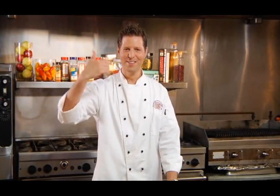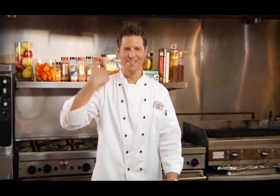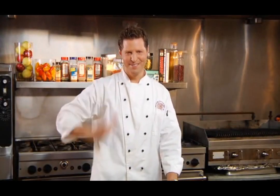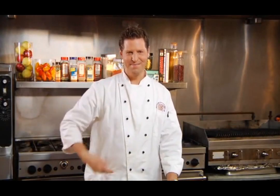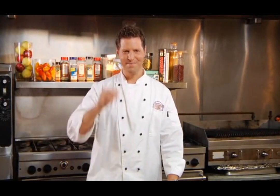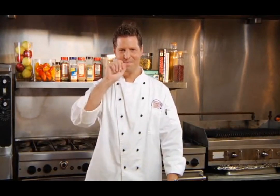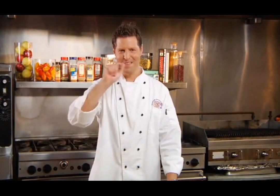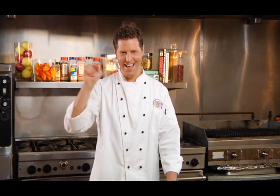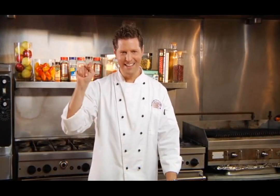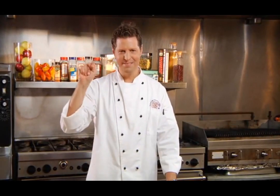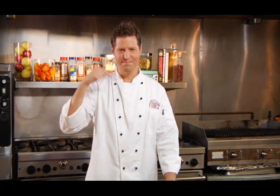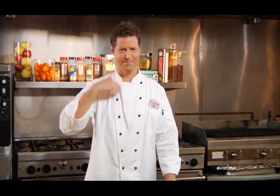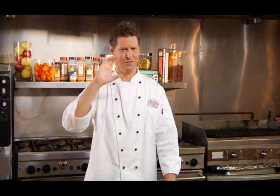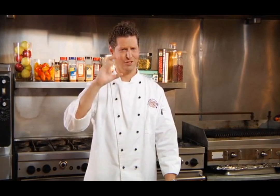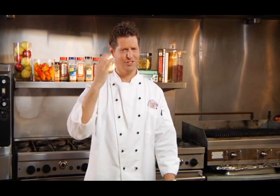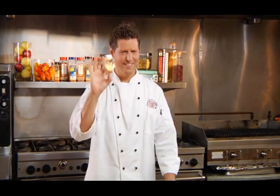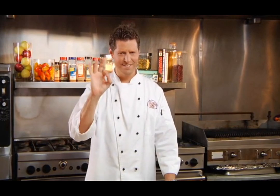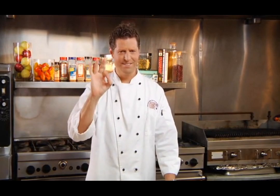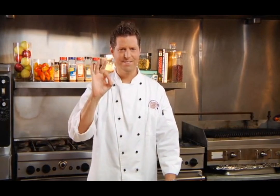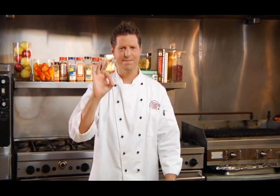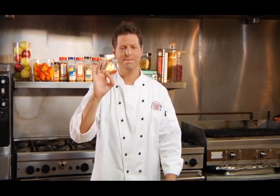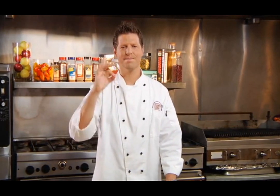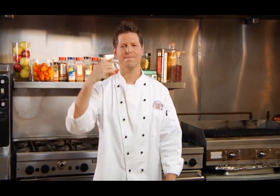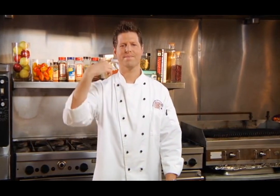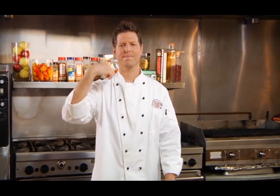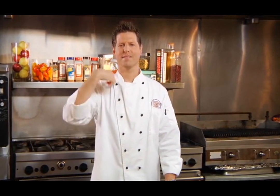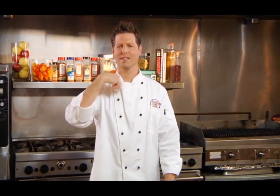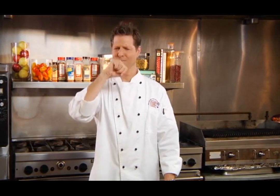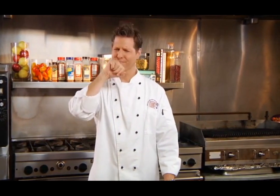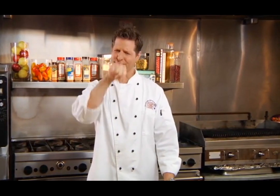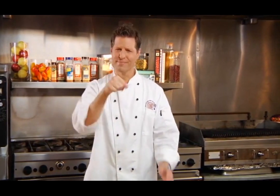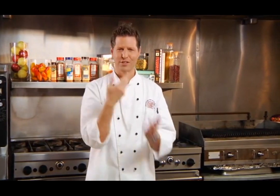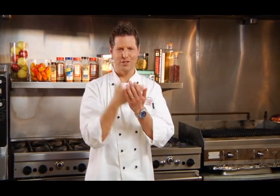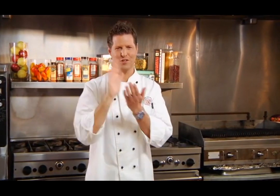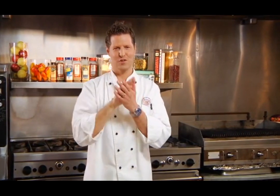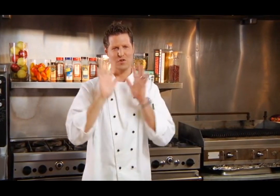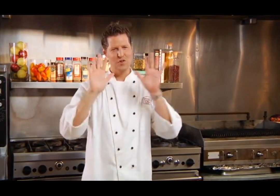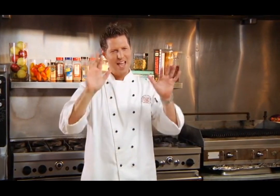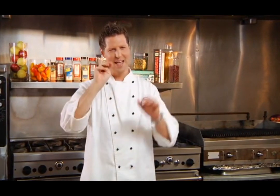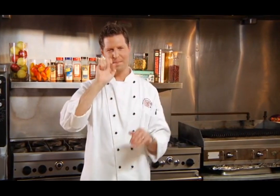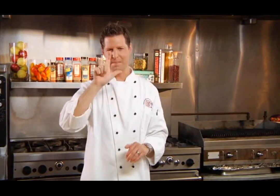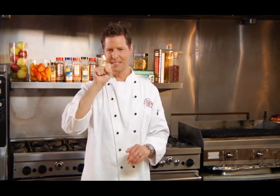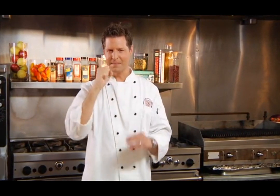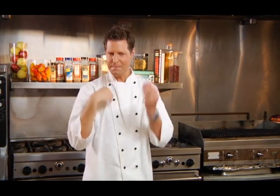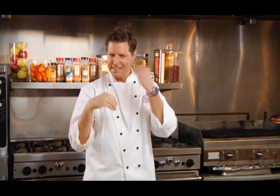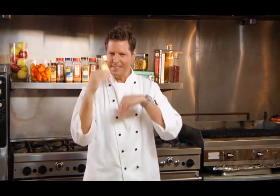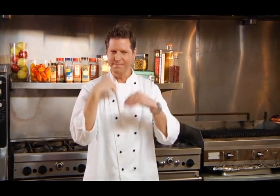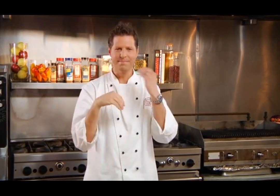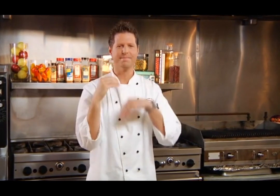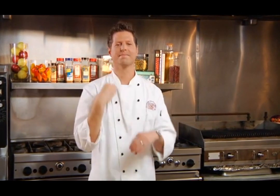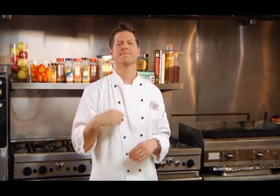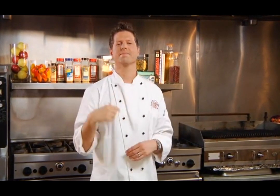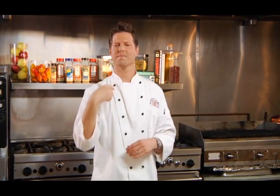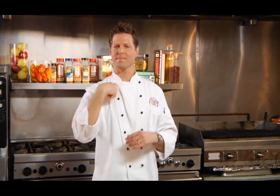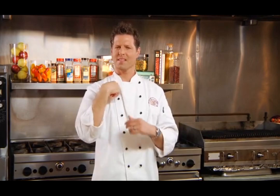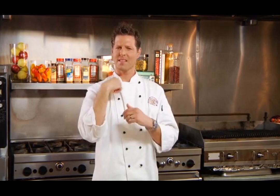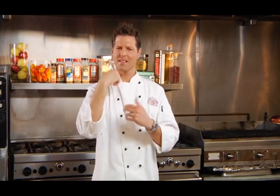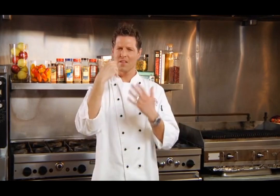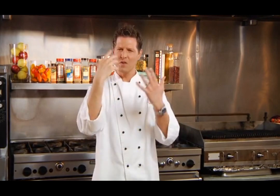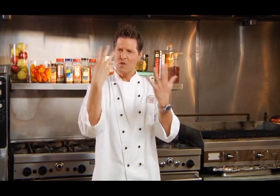Hello, my name is Matt and I am a chef. I love to cook delicious meals, but I also want to know more about healthy